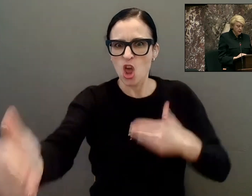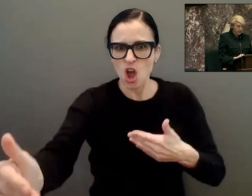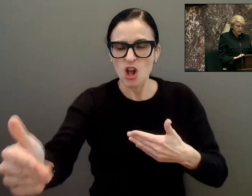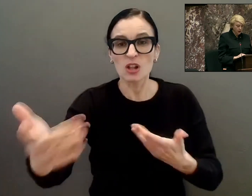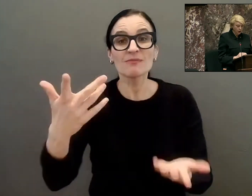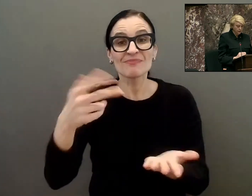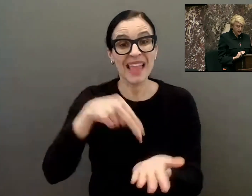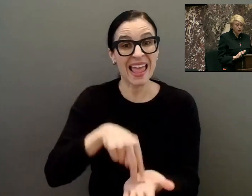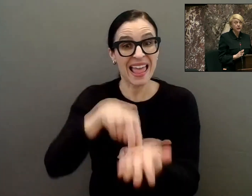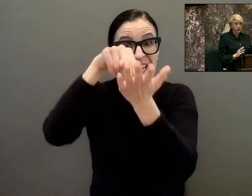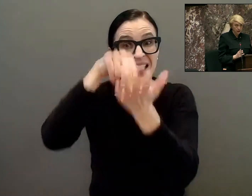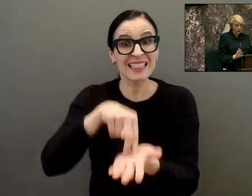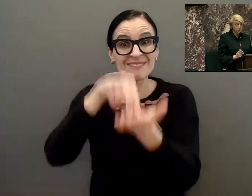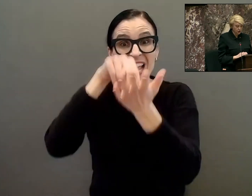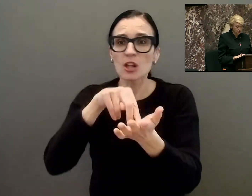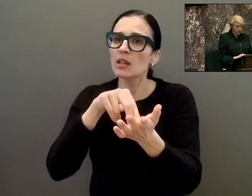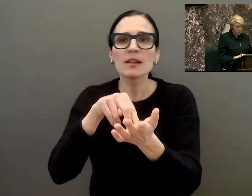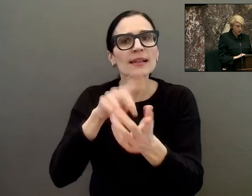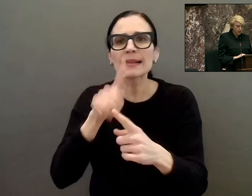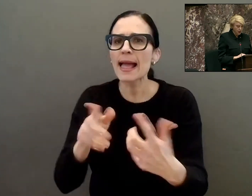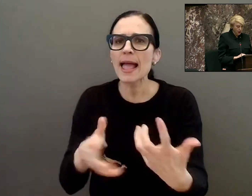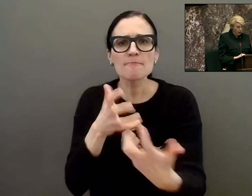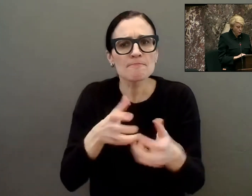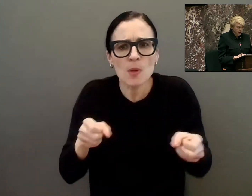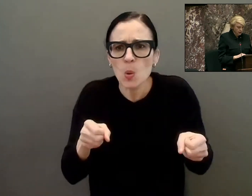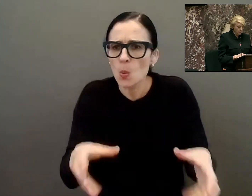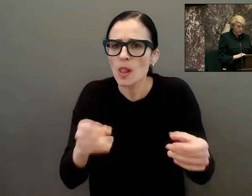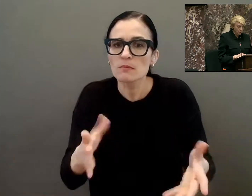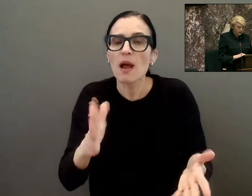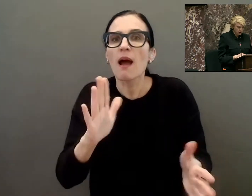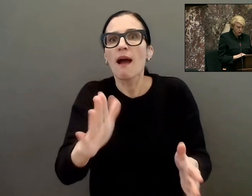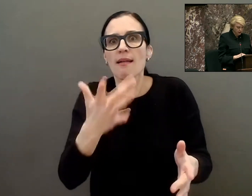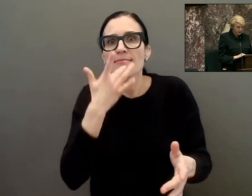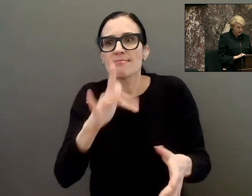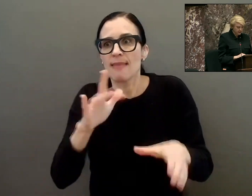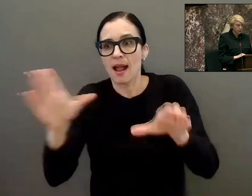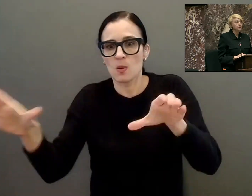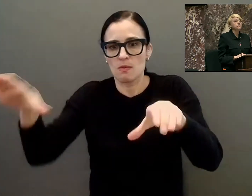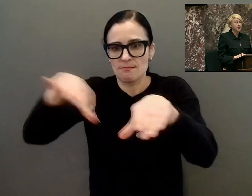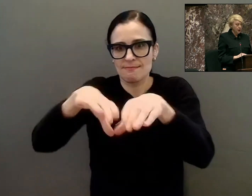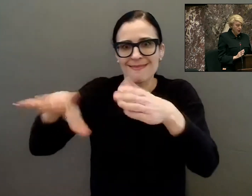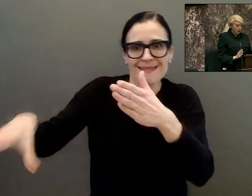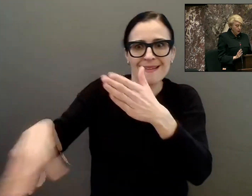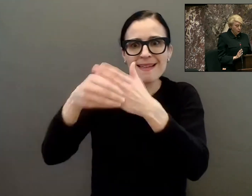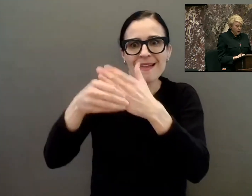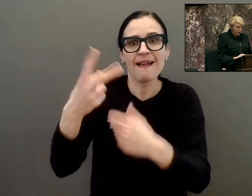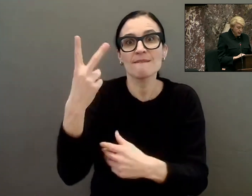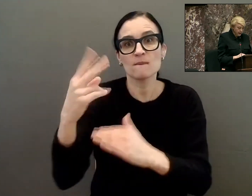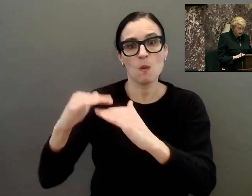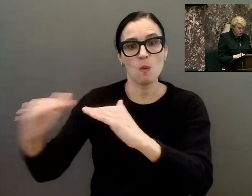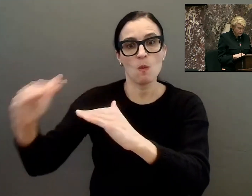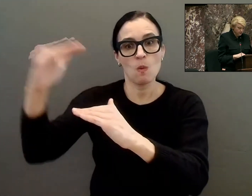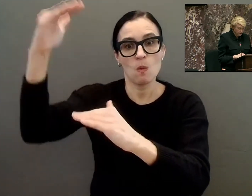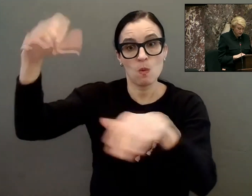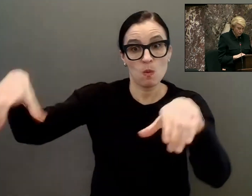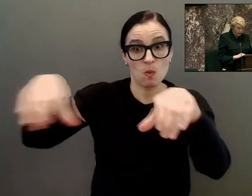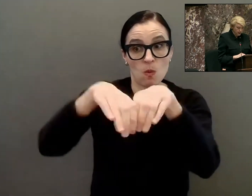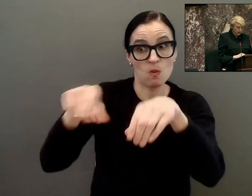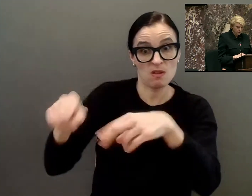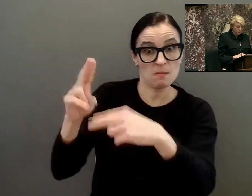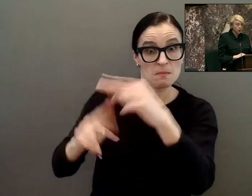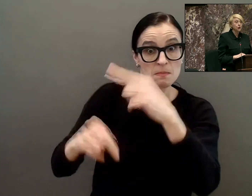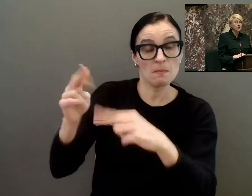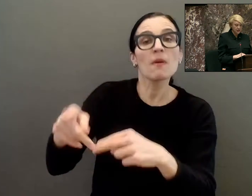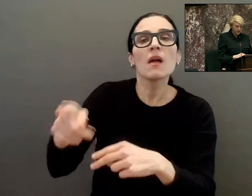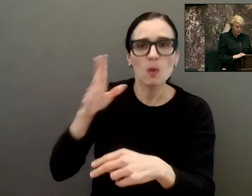will be, that's under construction, will be wheelchair accessible. When my helijet from